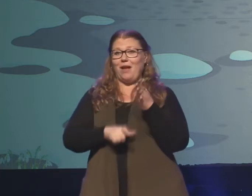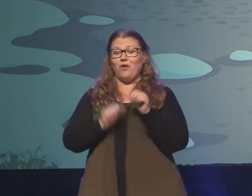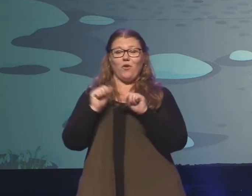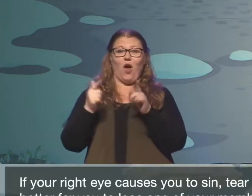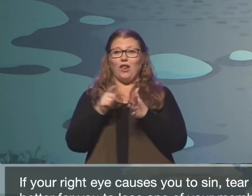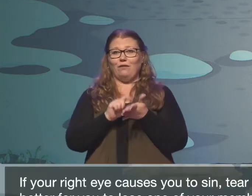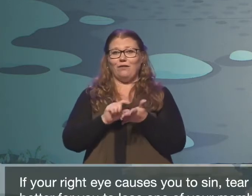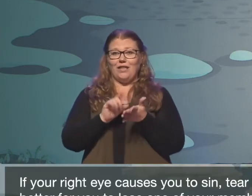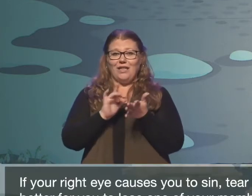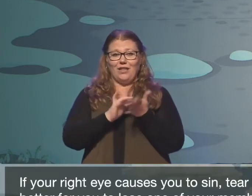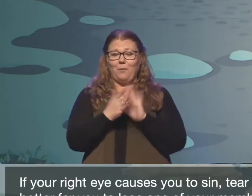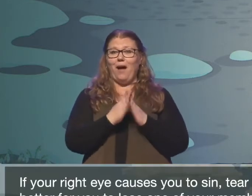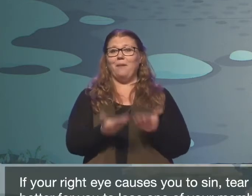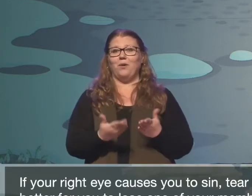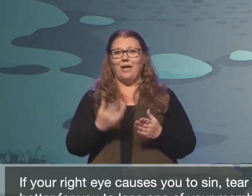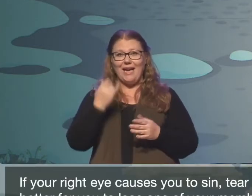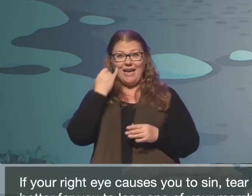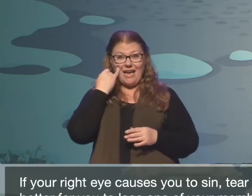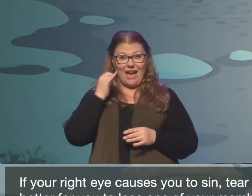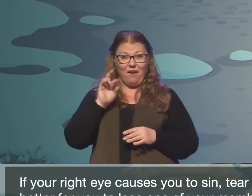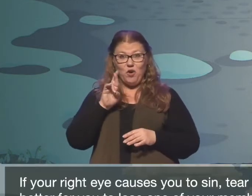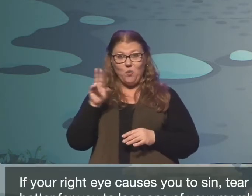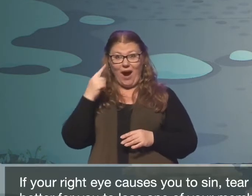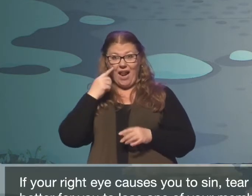your right eye causes you to sin,